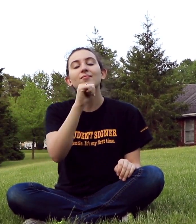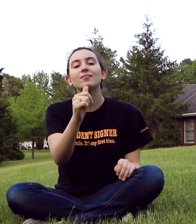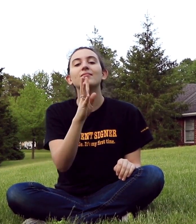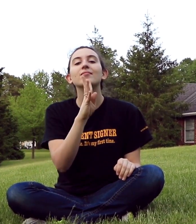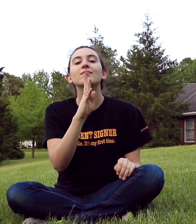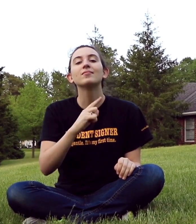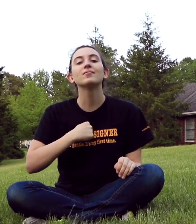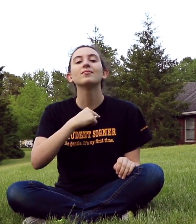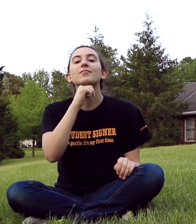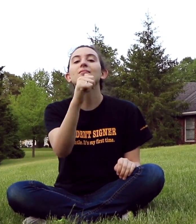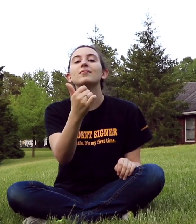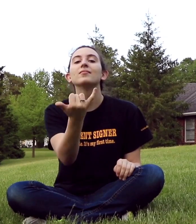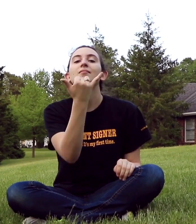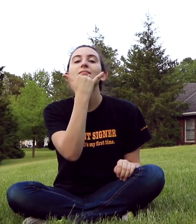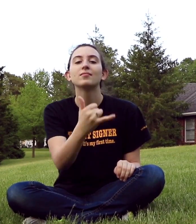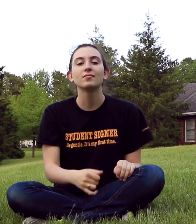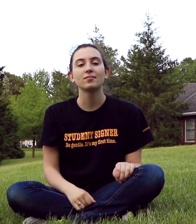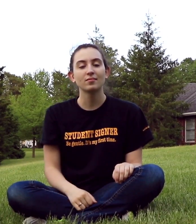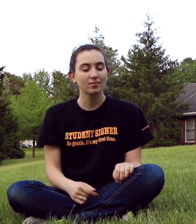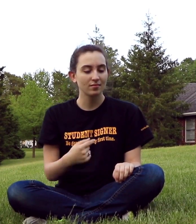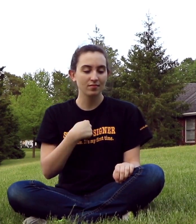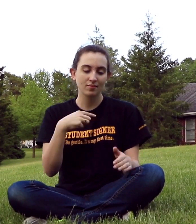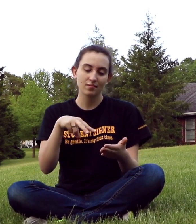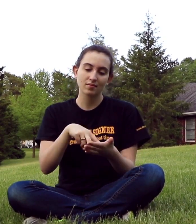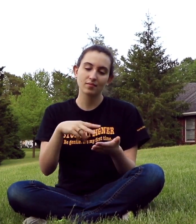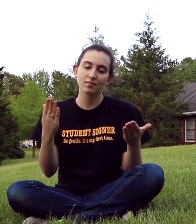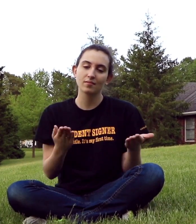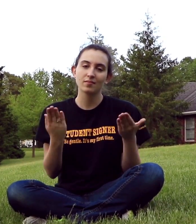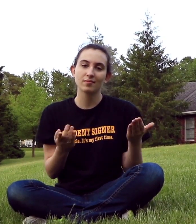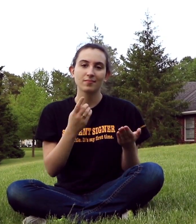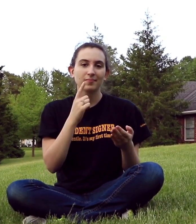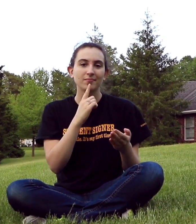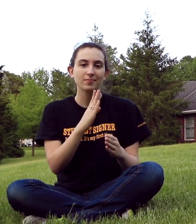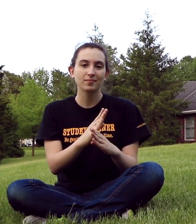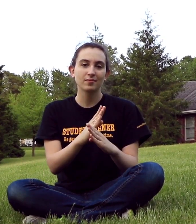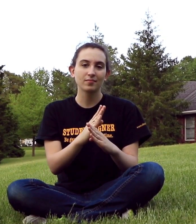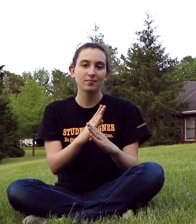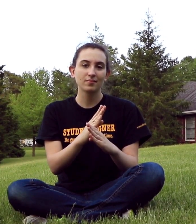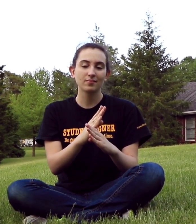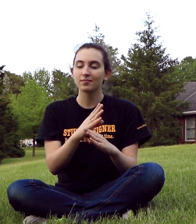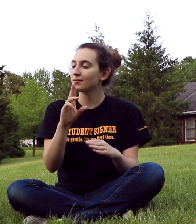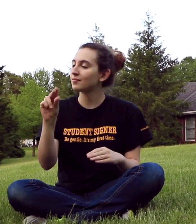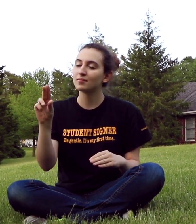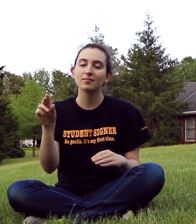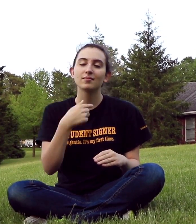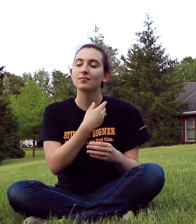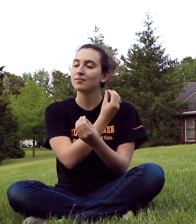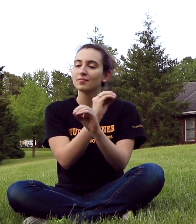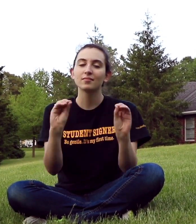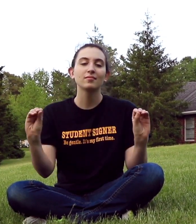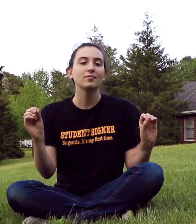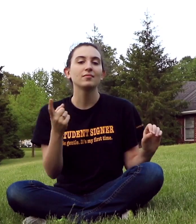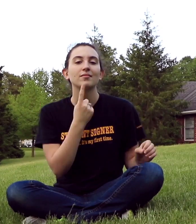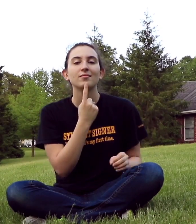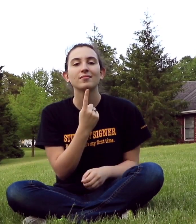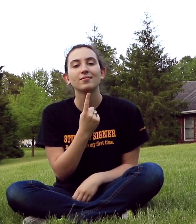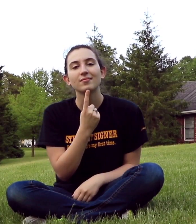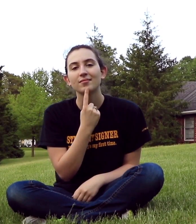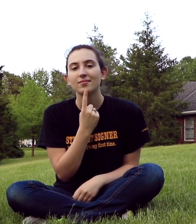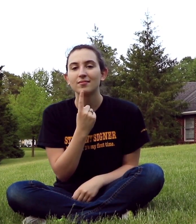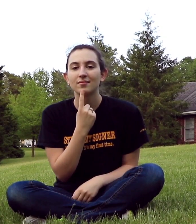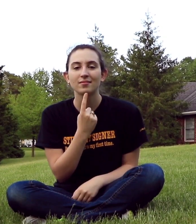no slipping up if you slip away. So I've got nothing to share, no, I've got nothing to